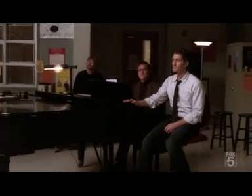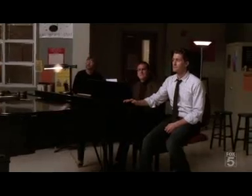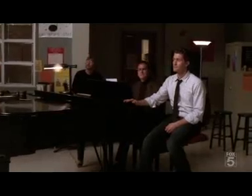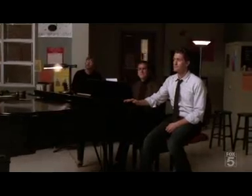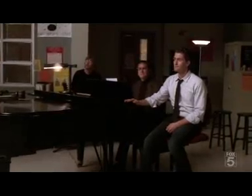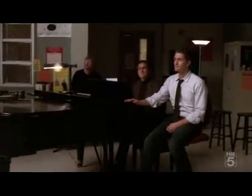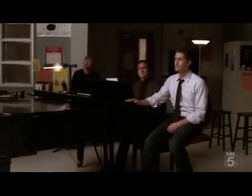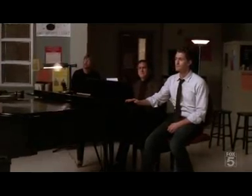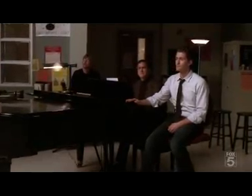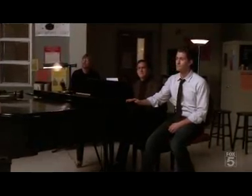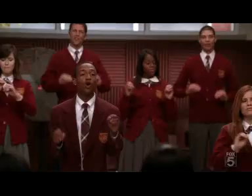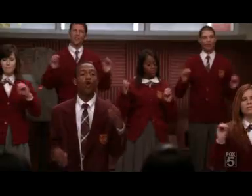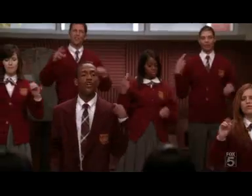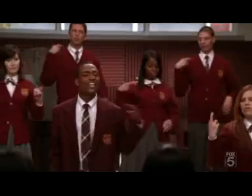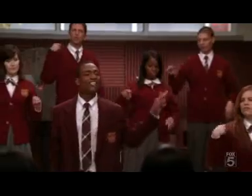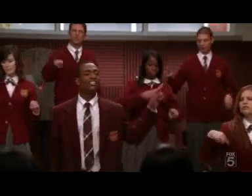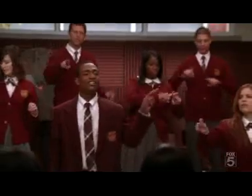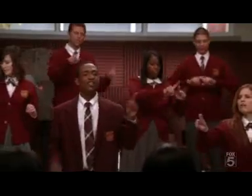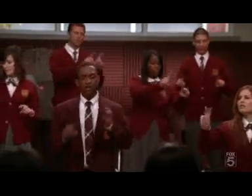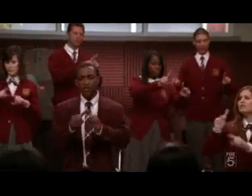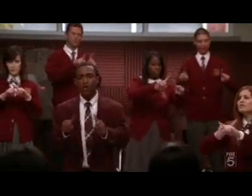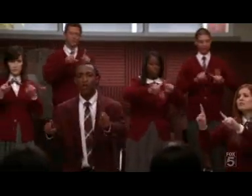And no agent too